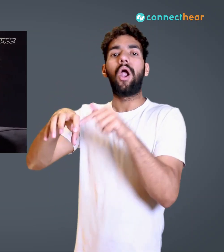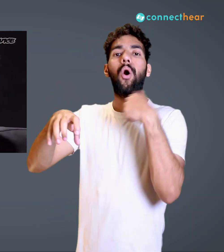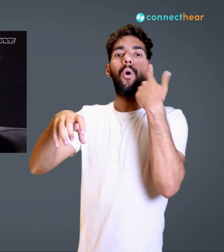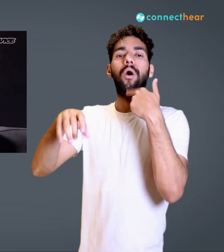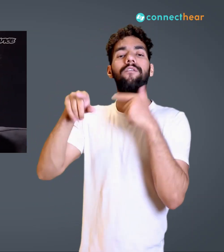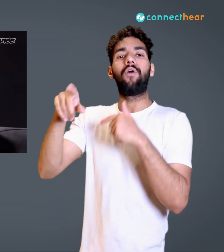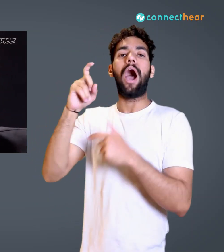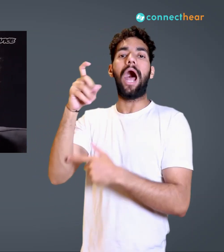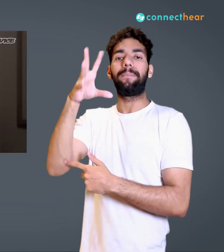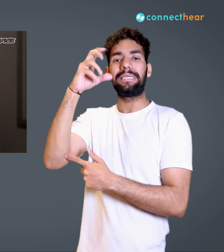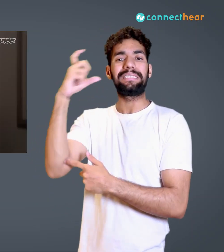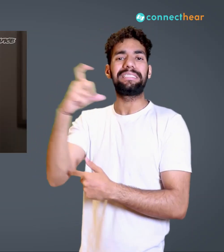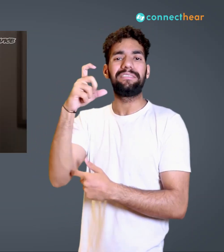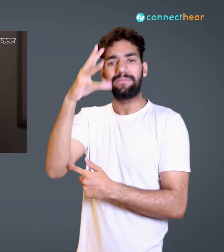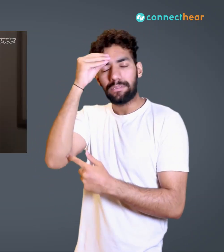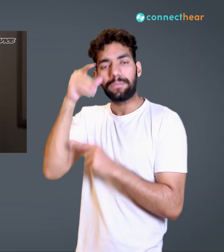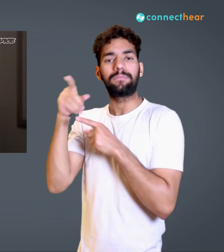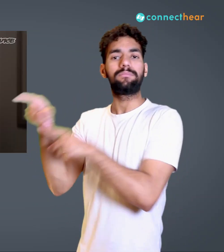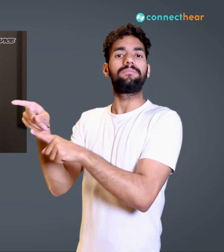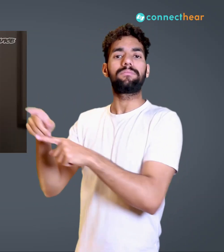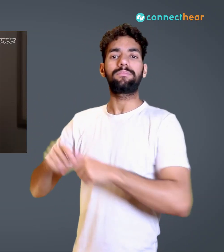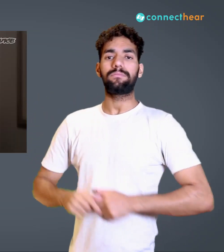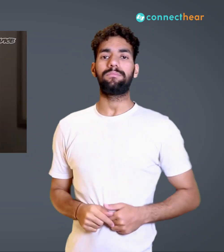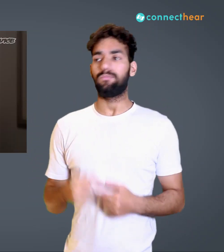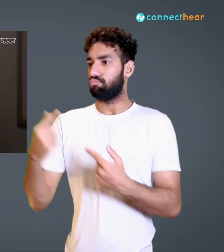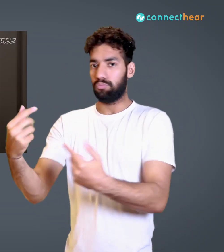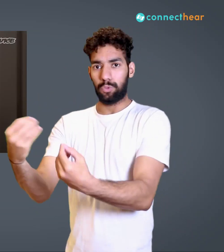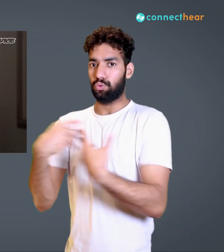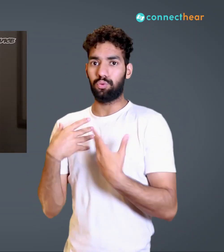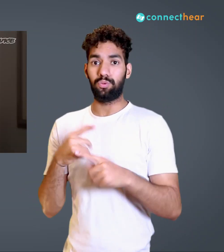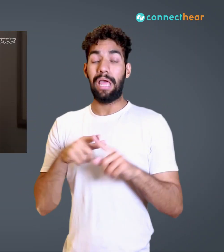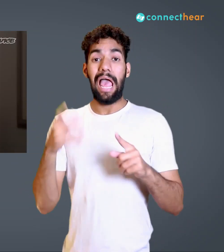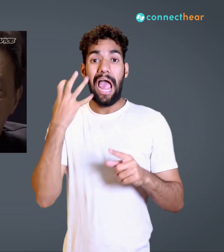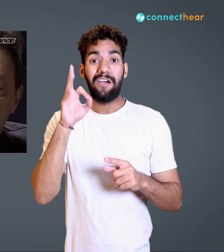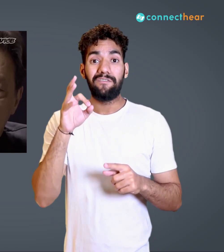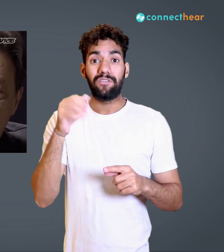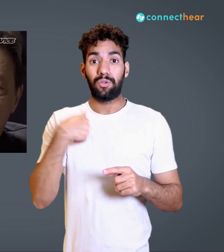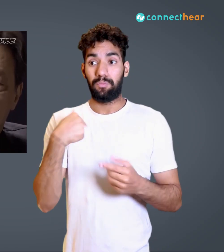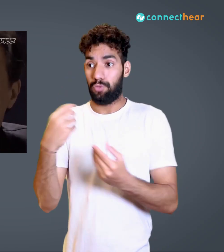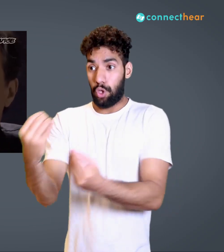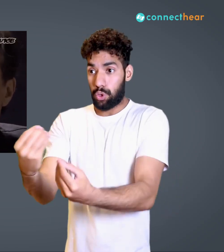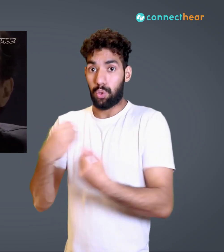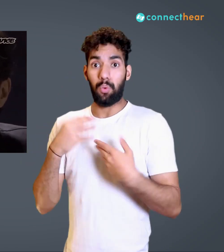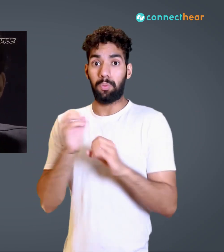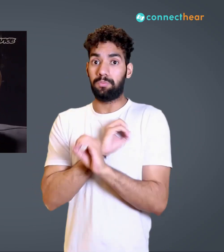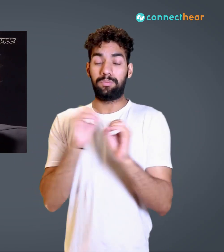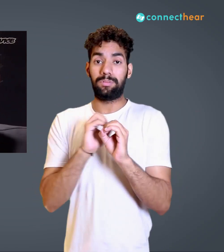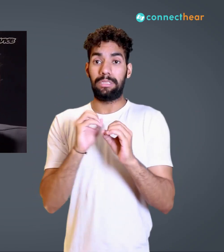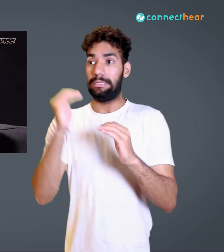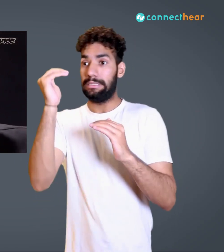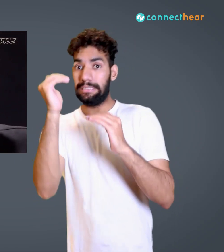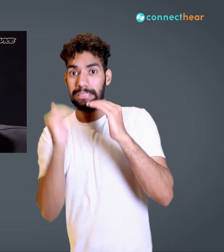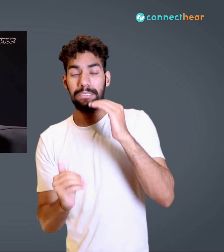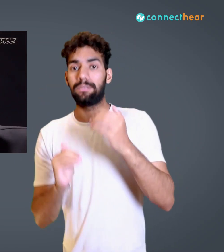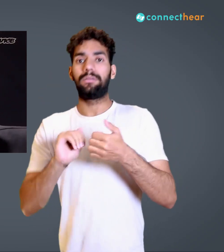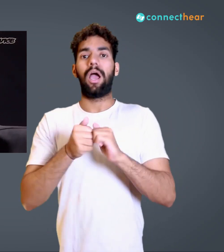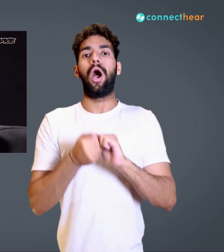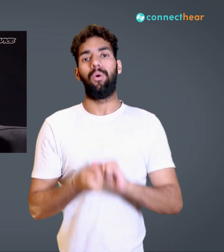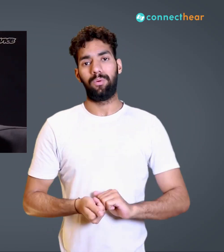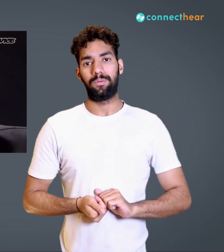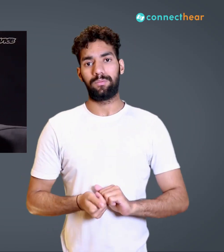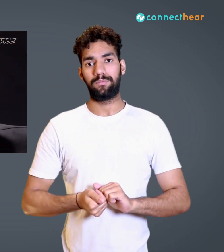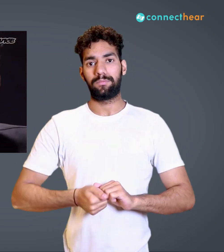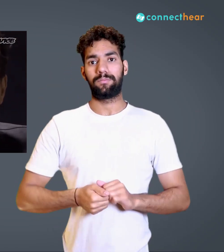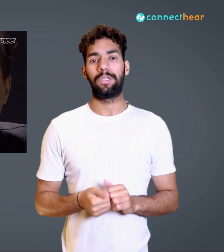get the powerful crooks convicted, which is why we could not improve on our corruption index. If you cannot bring the powerful under the rule of law and hold